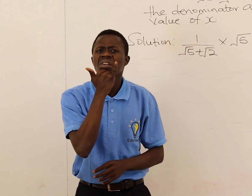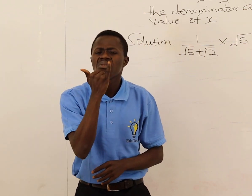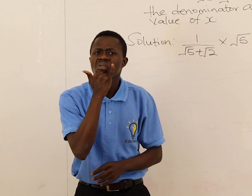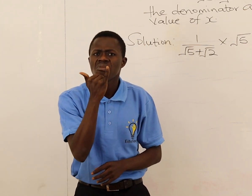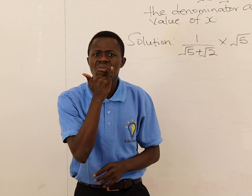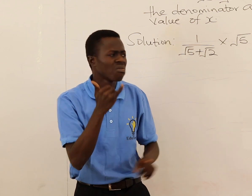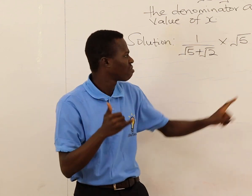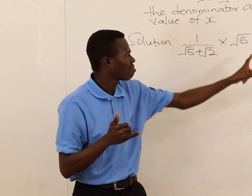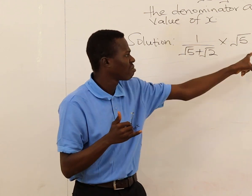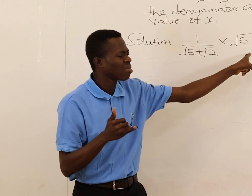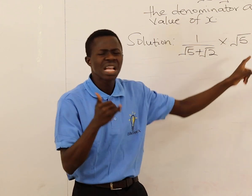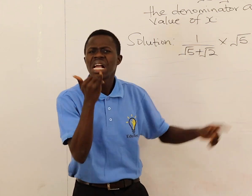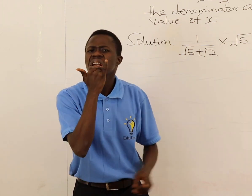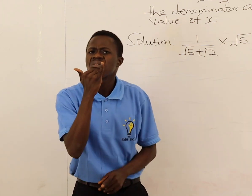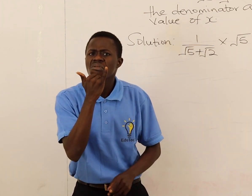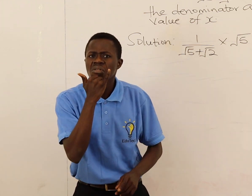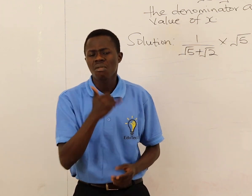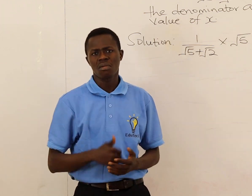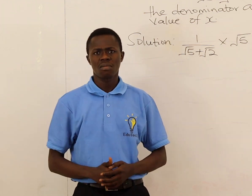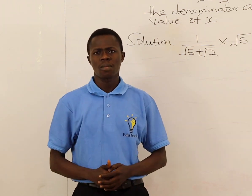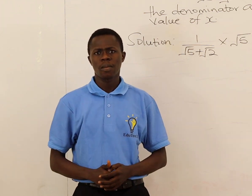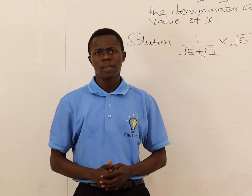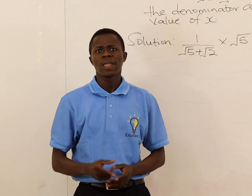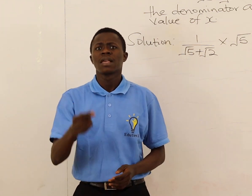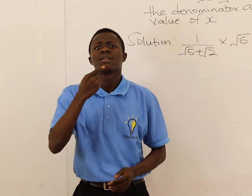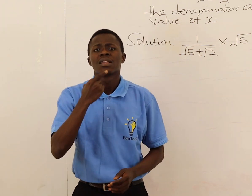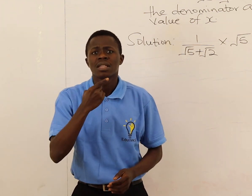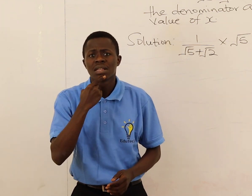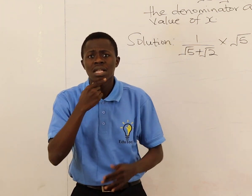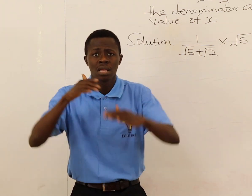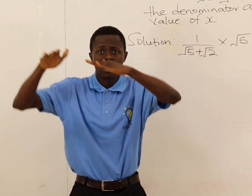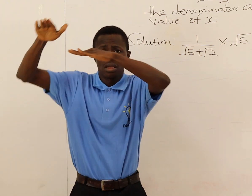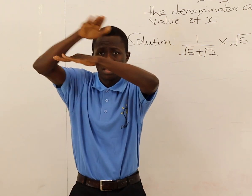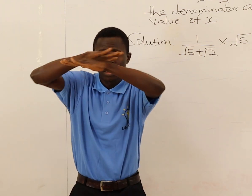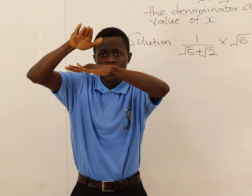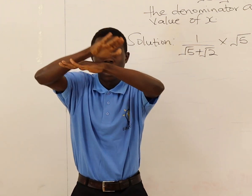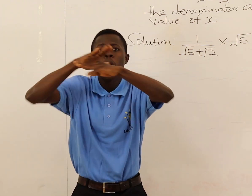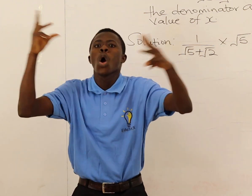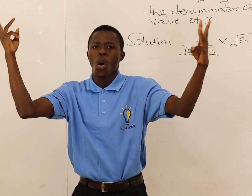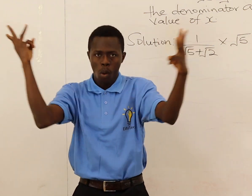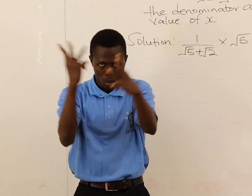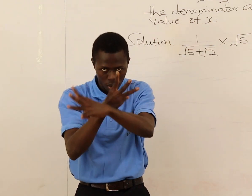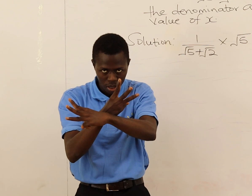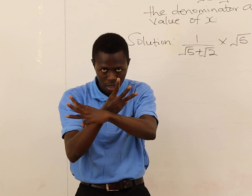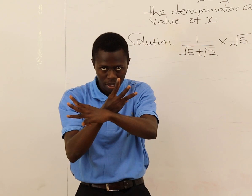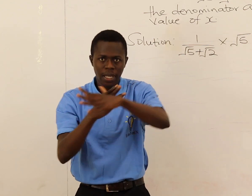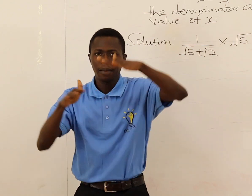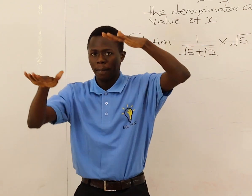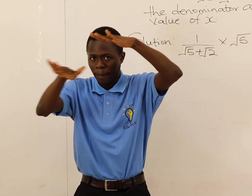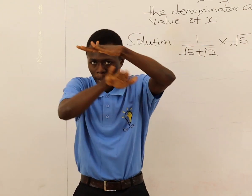This is wrong. So this particular way of doing it is wrong. So we are saying that the right way is to